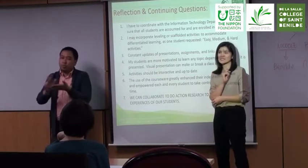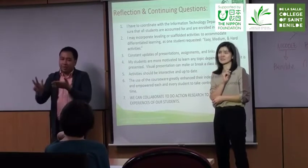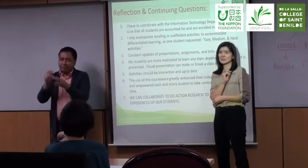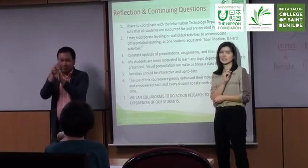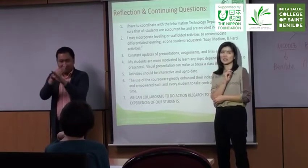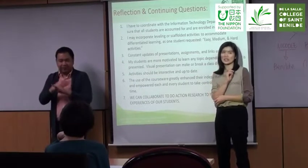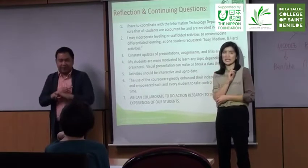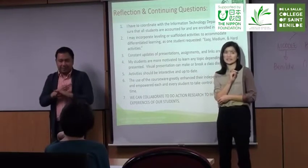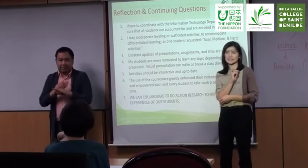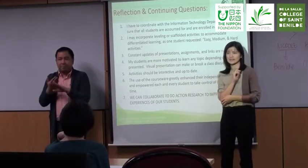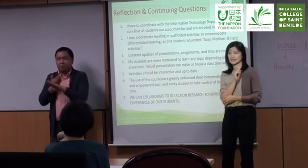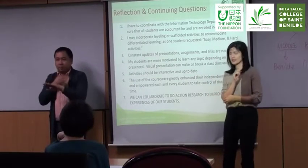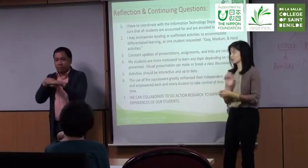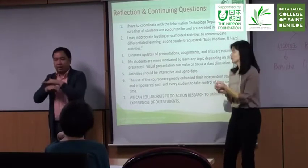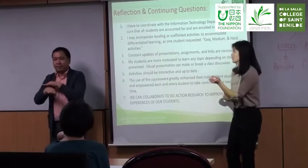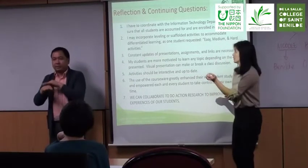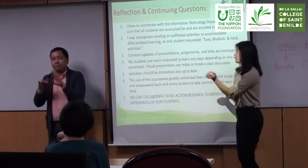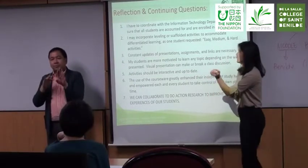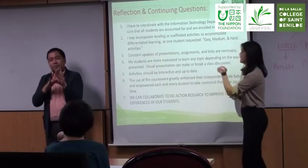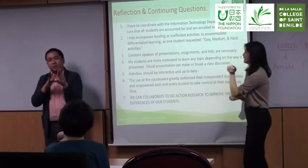she can access the Binilk Online.